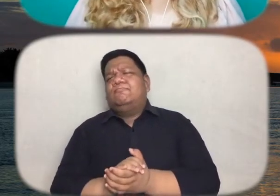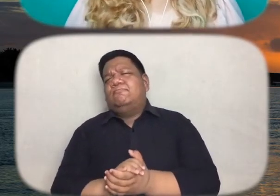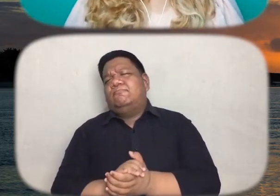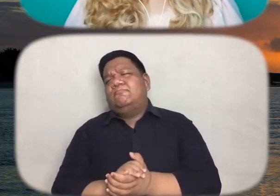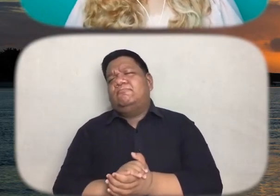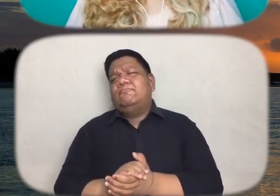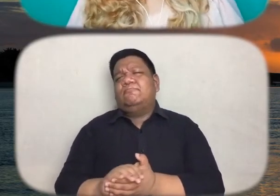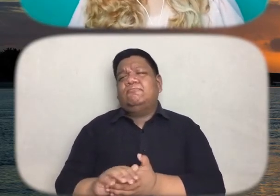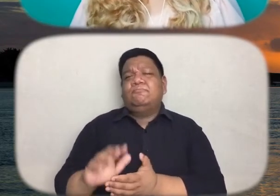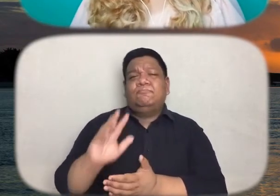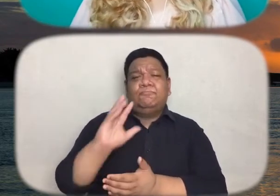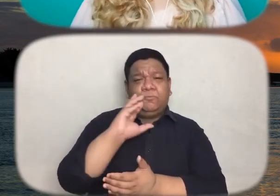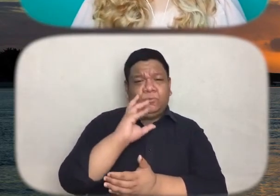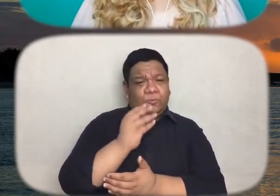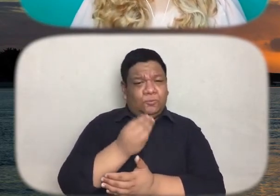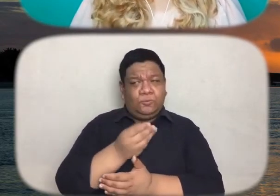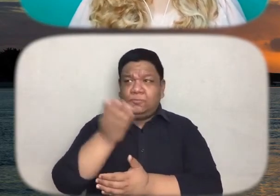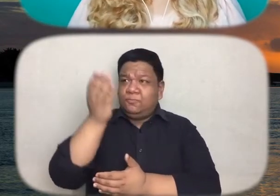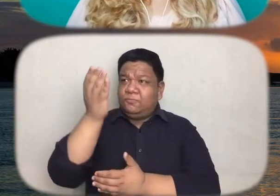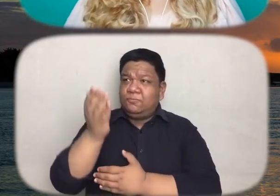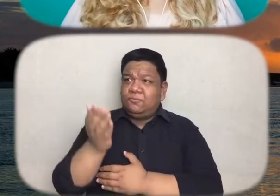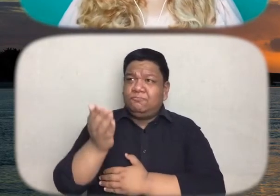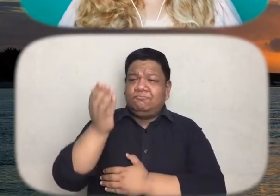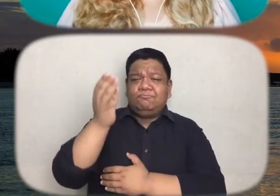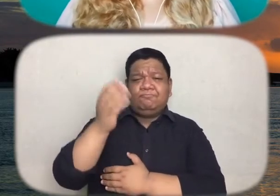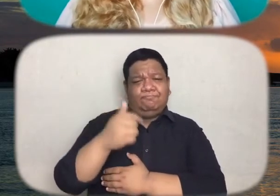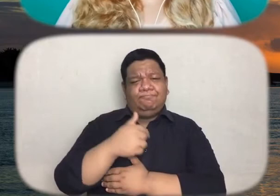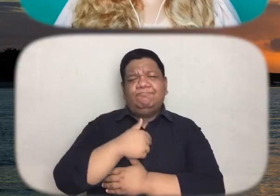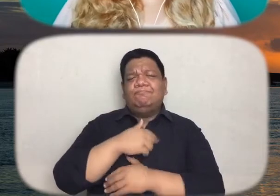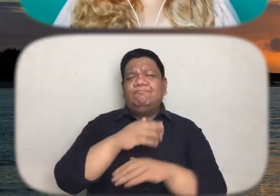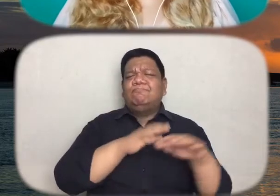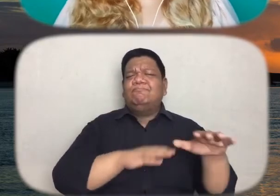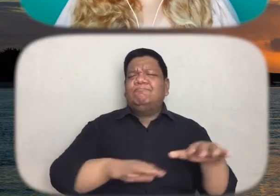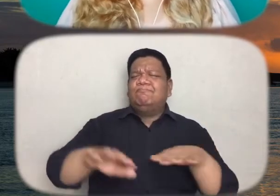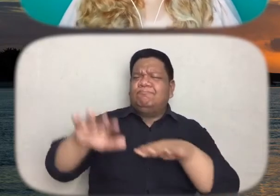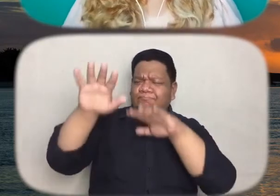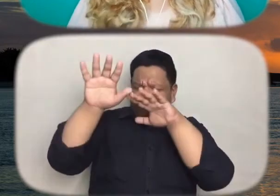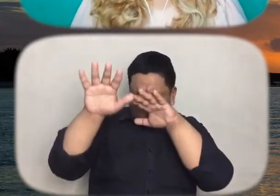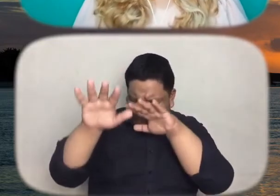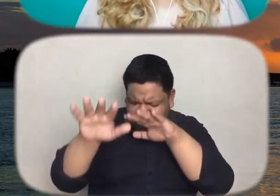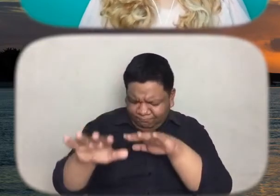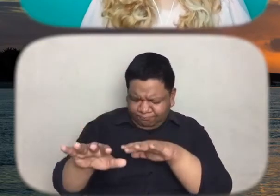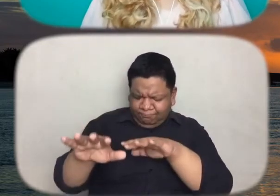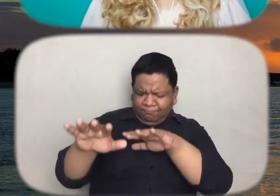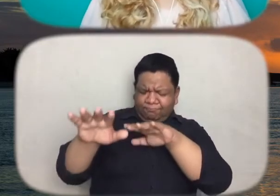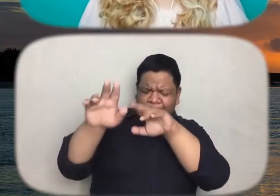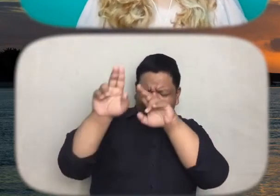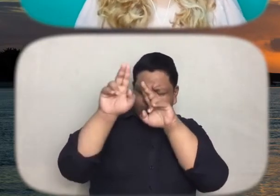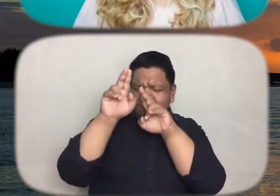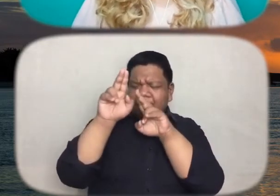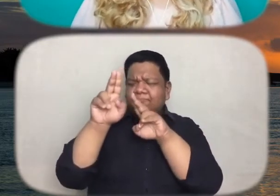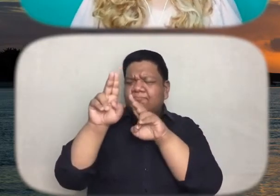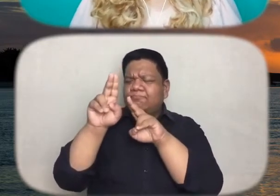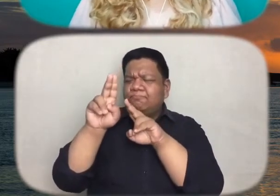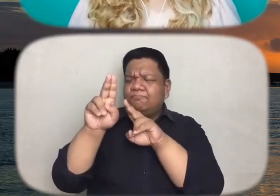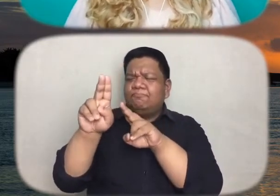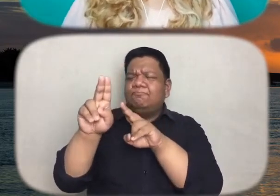are. Because of who you are, I give you glory.